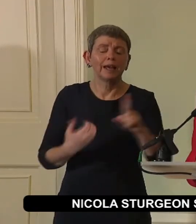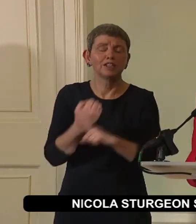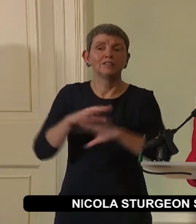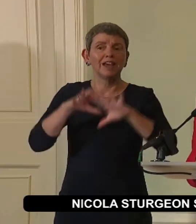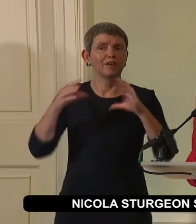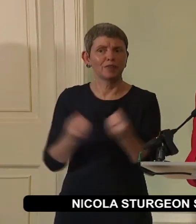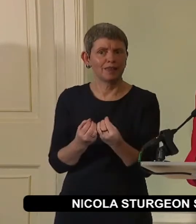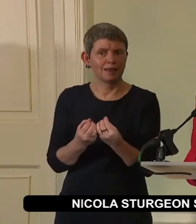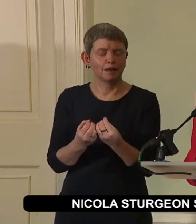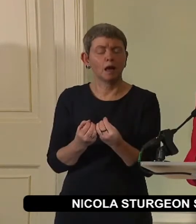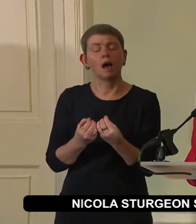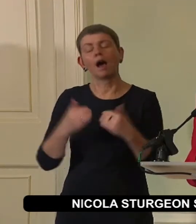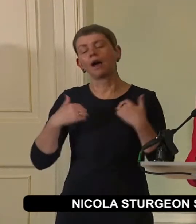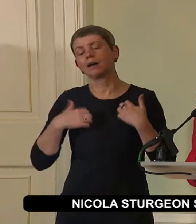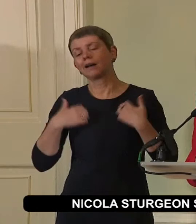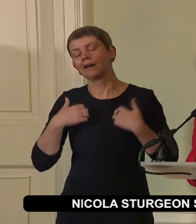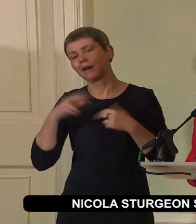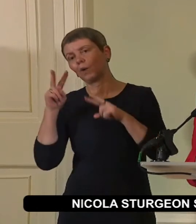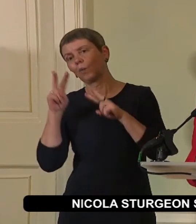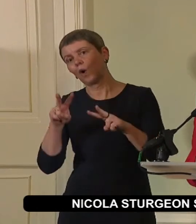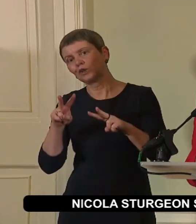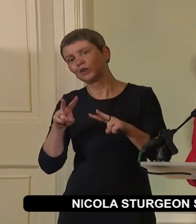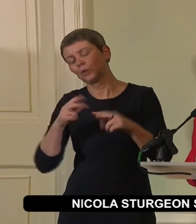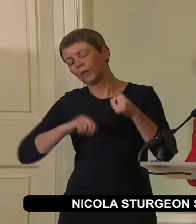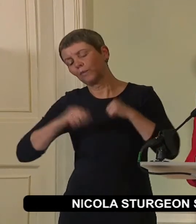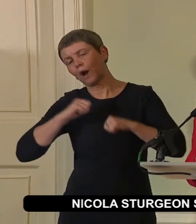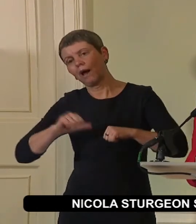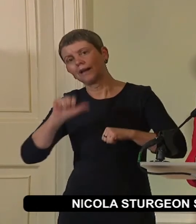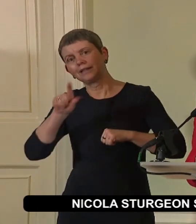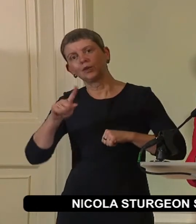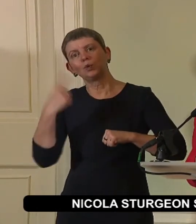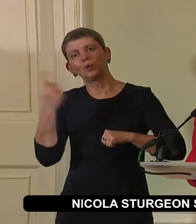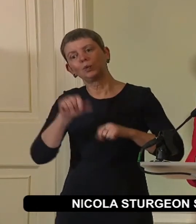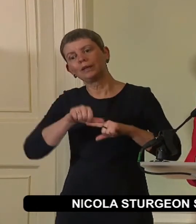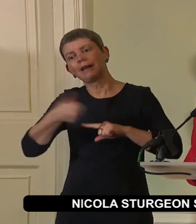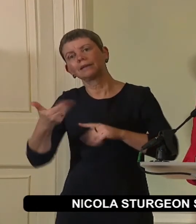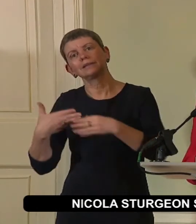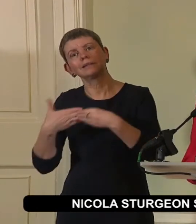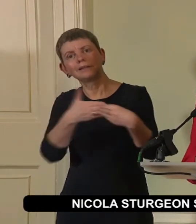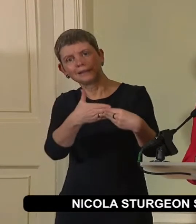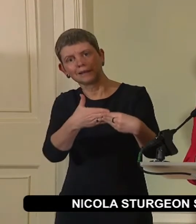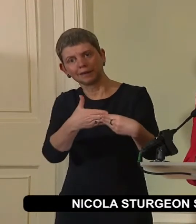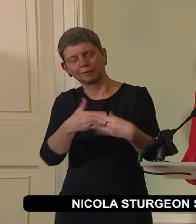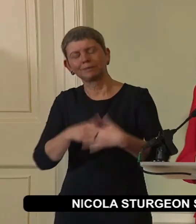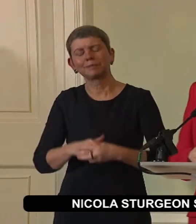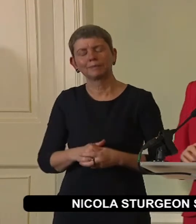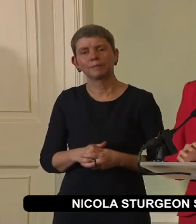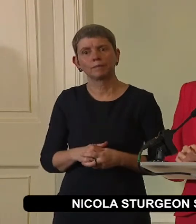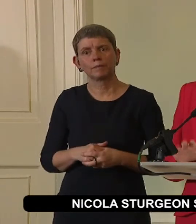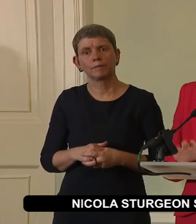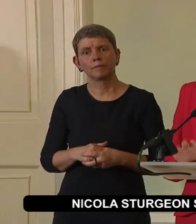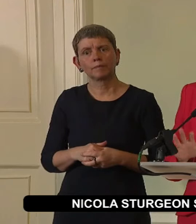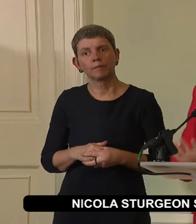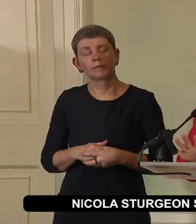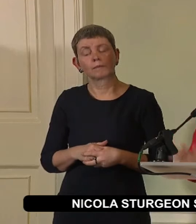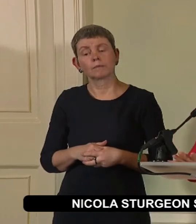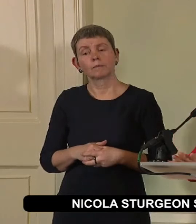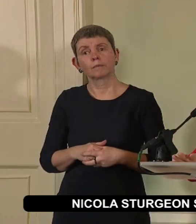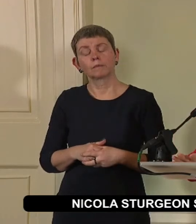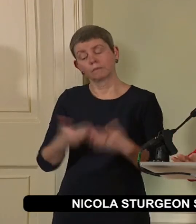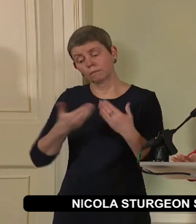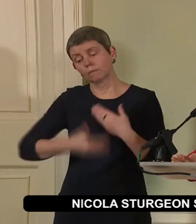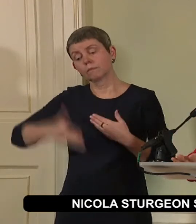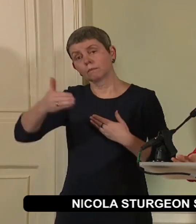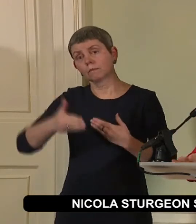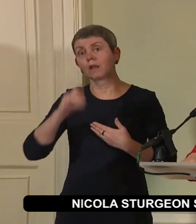to watching with pride as my successor picks up the baton. There will also be time in the days to come for me